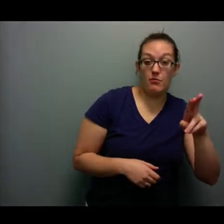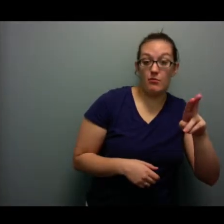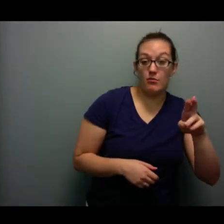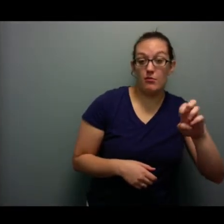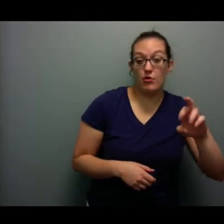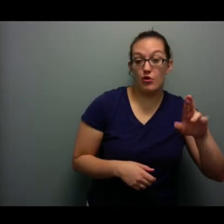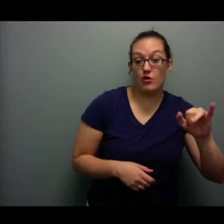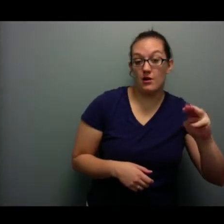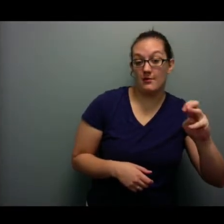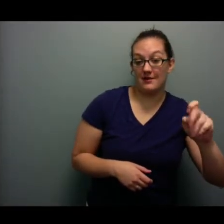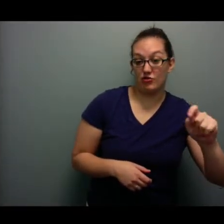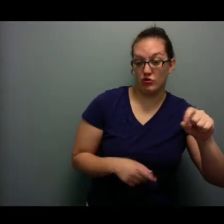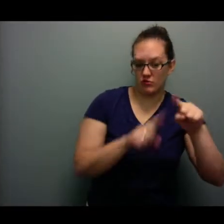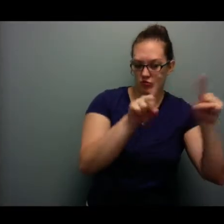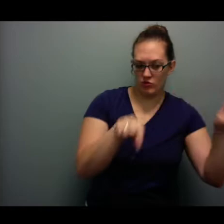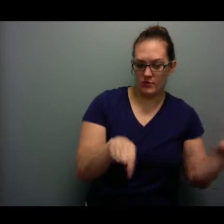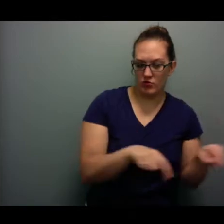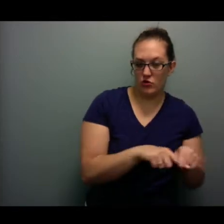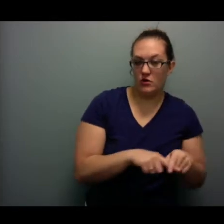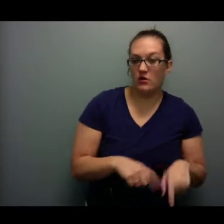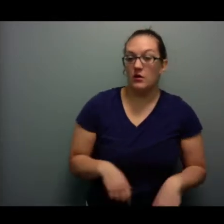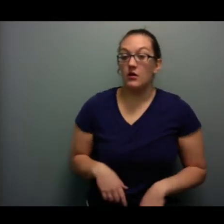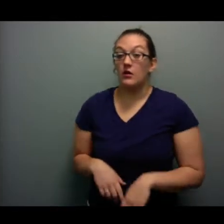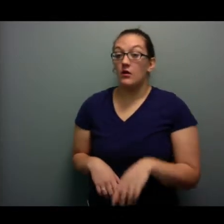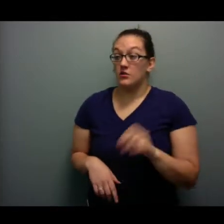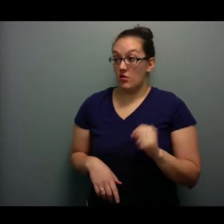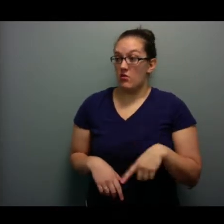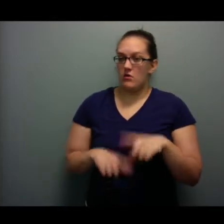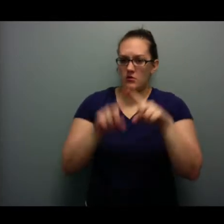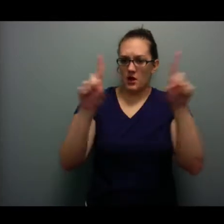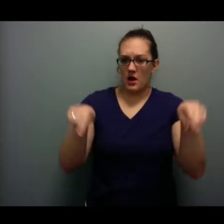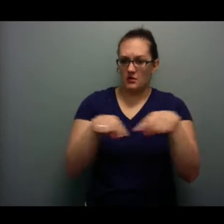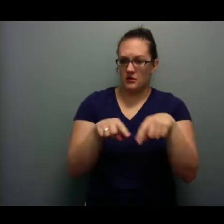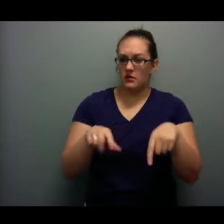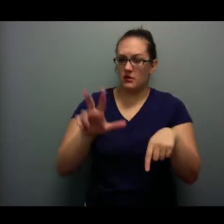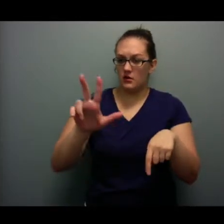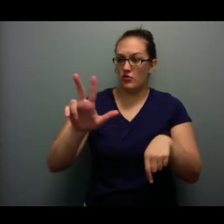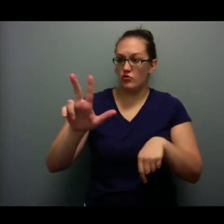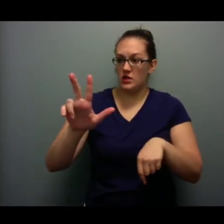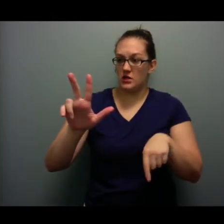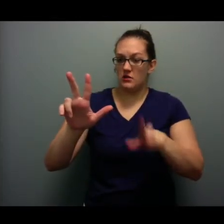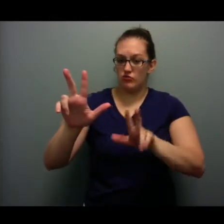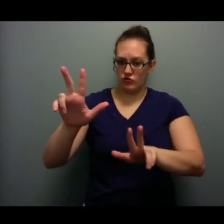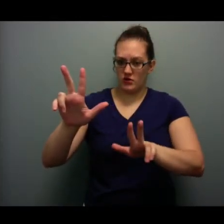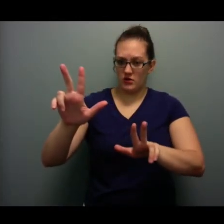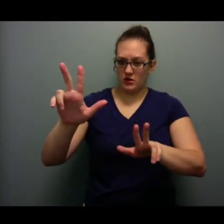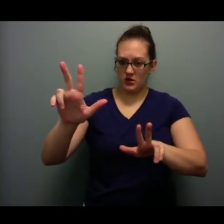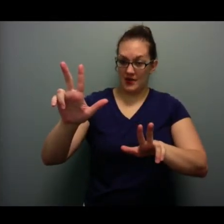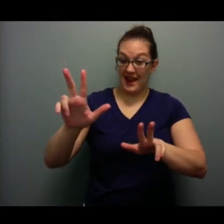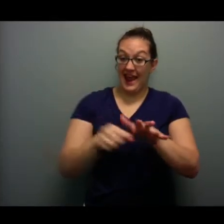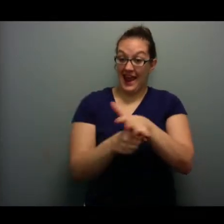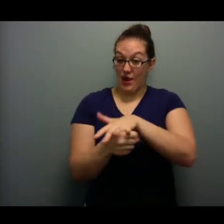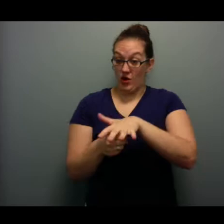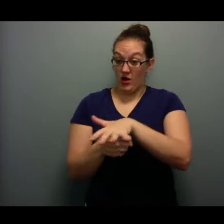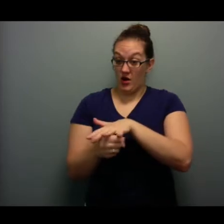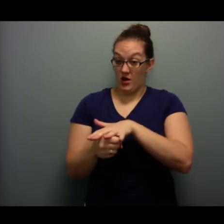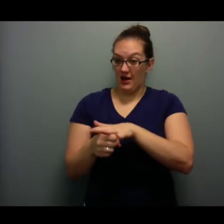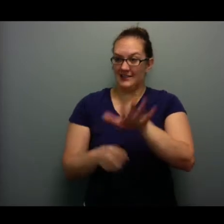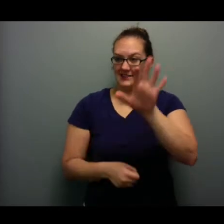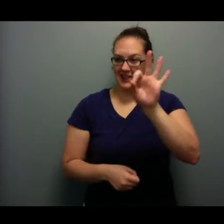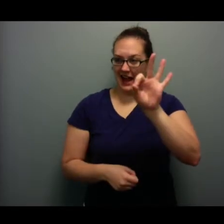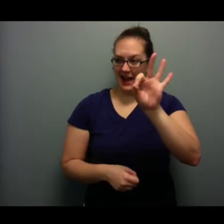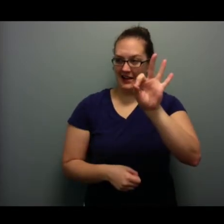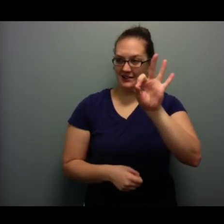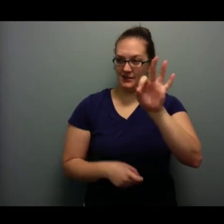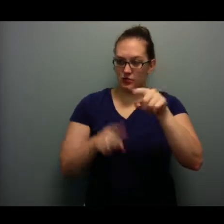3 inches of a length and 3 inches of a height, he says the area of the square is 9 square inches.